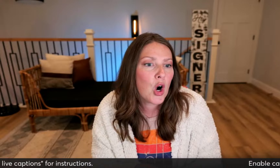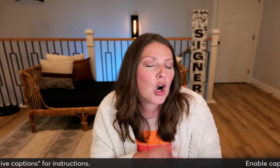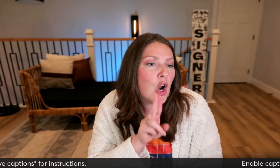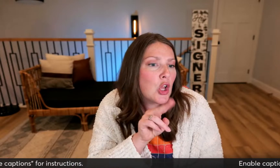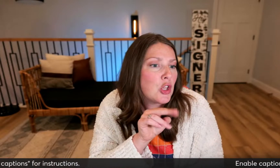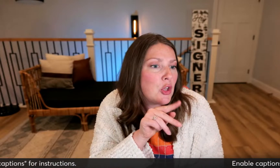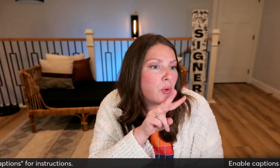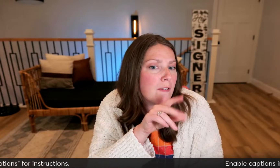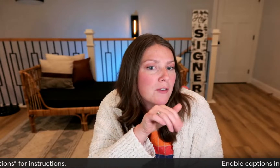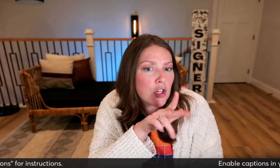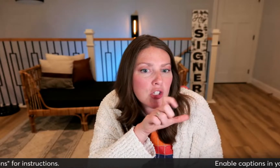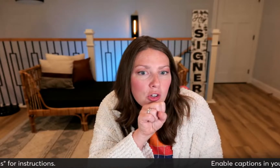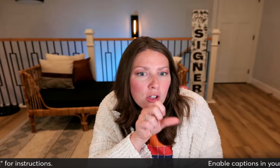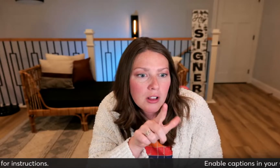or Universal,